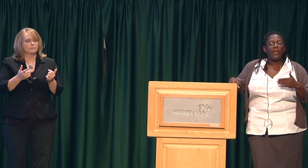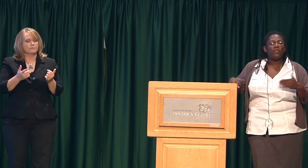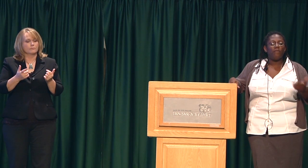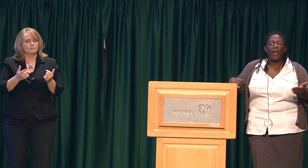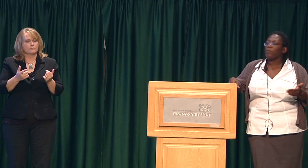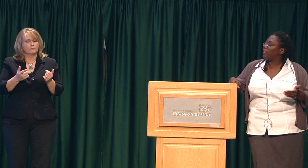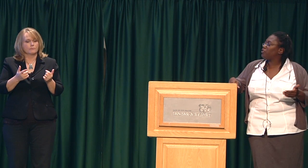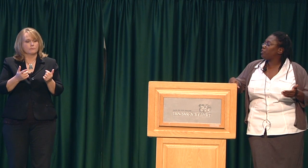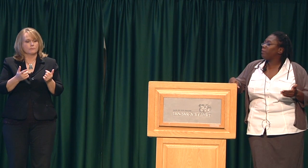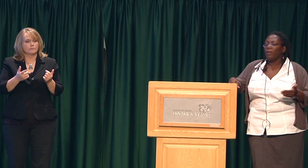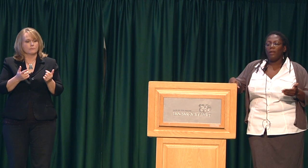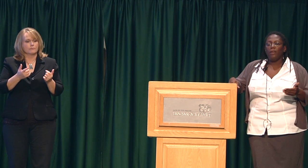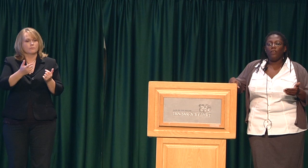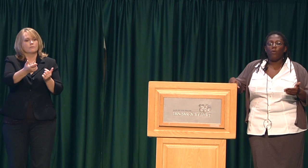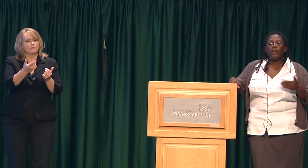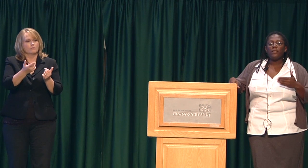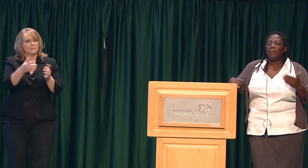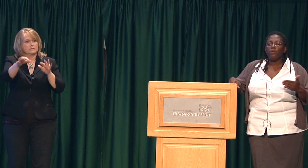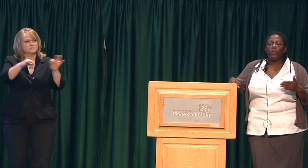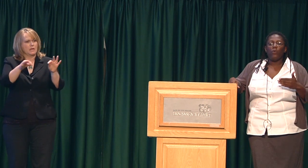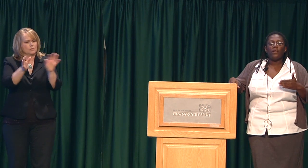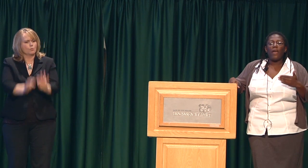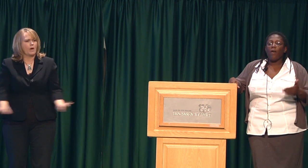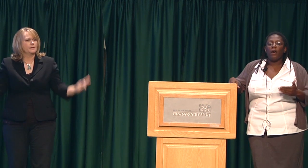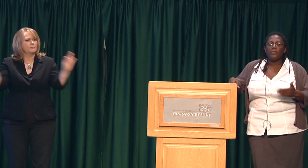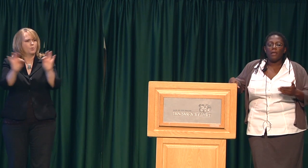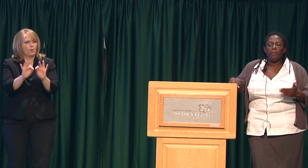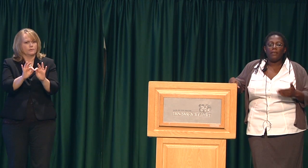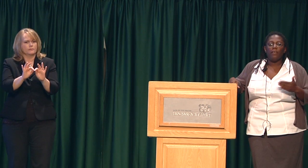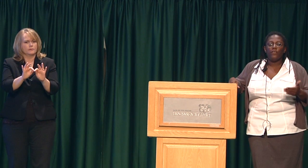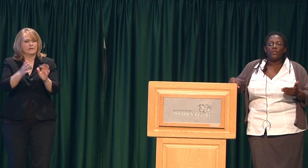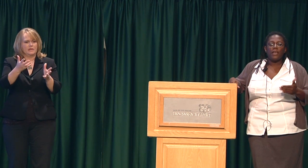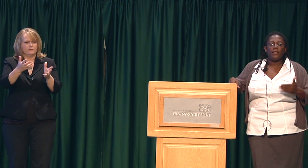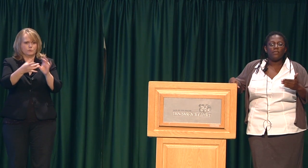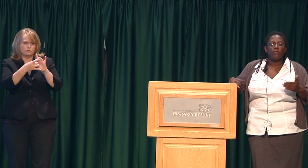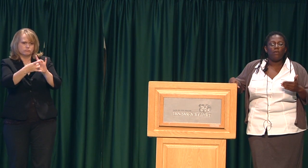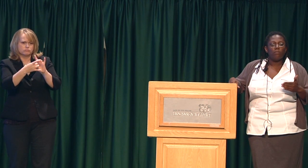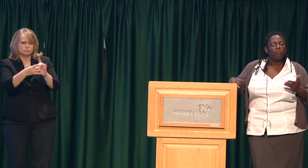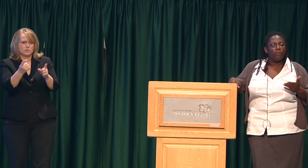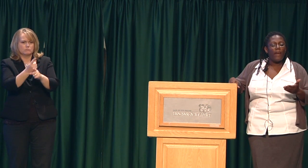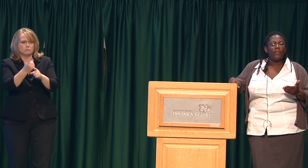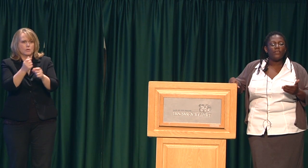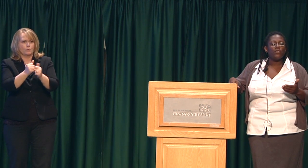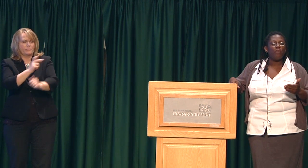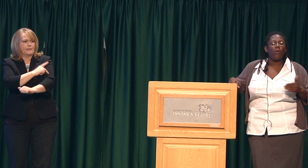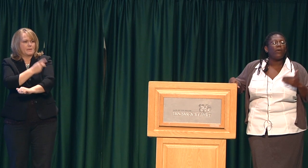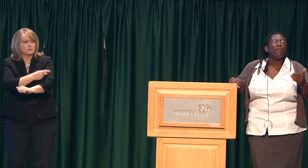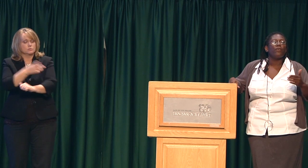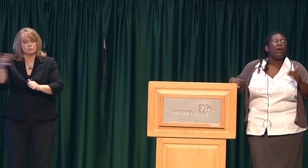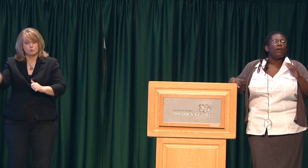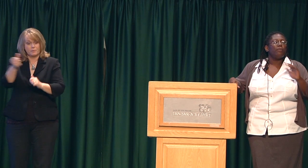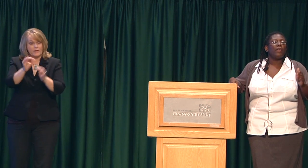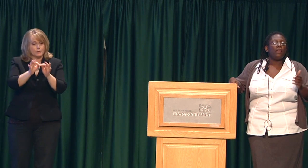implications for a patient-provider relationship. You know, what does it mean, you know, what are the outcomes going to be if you decide to, you know, provide this interpreter